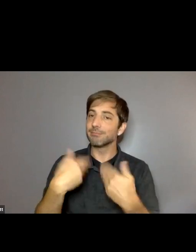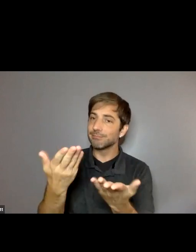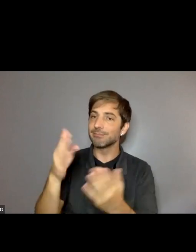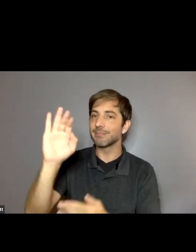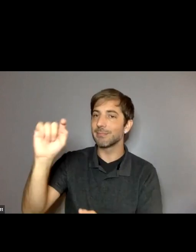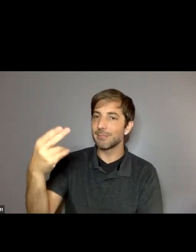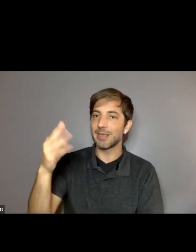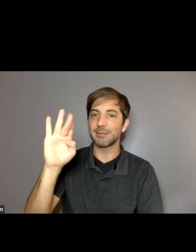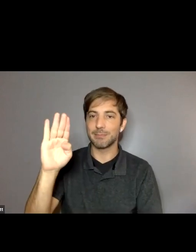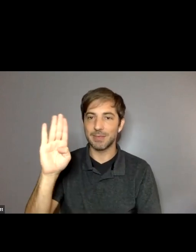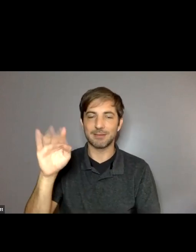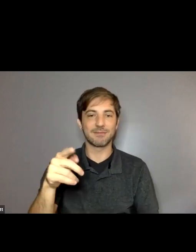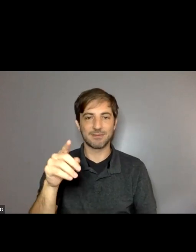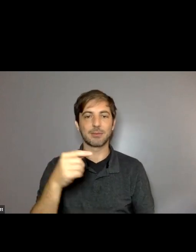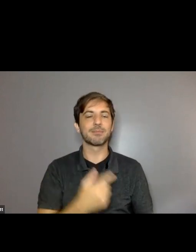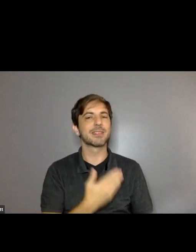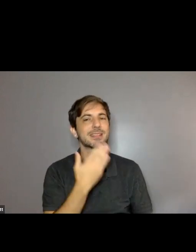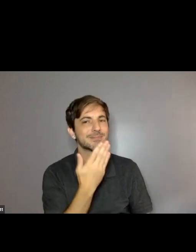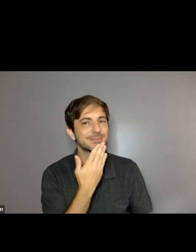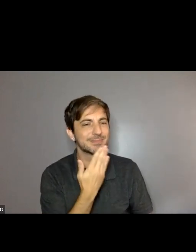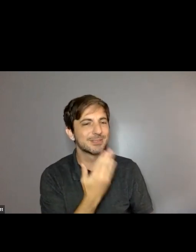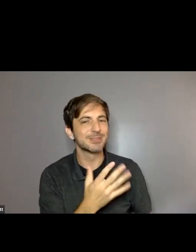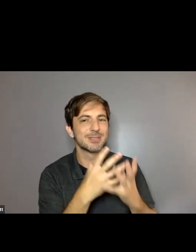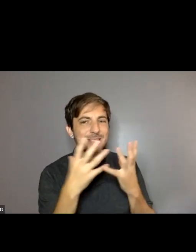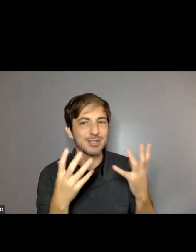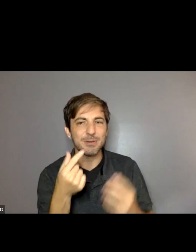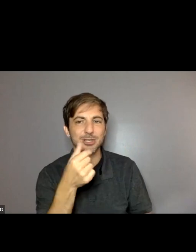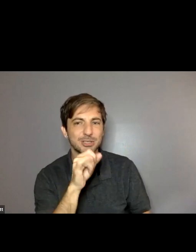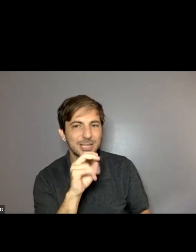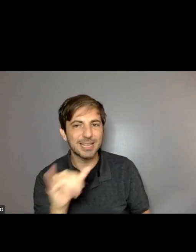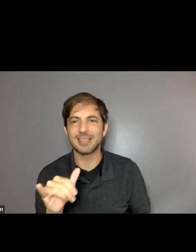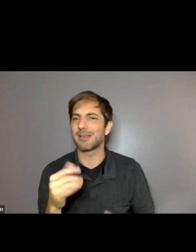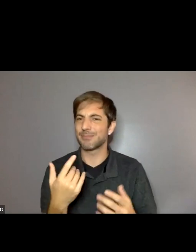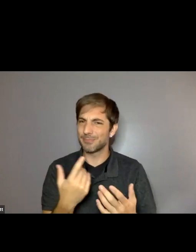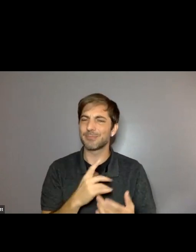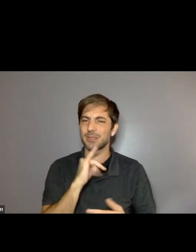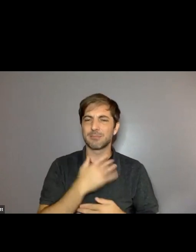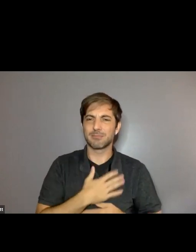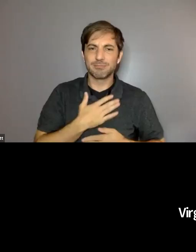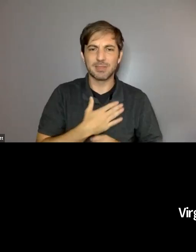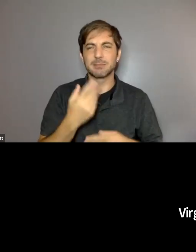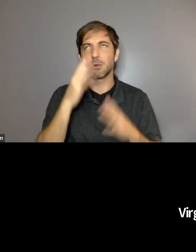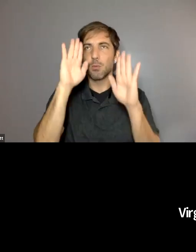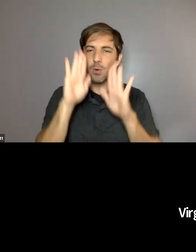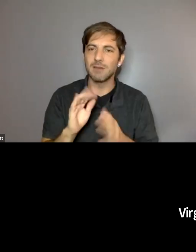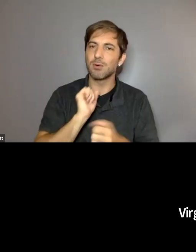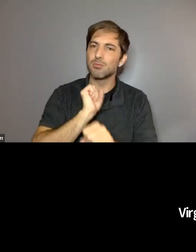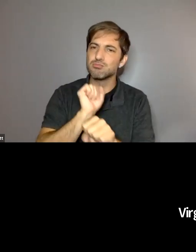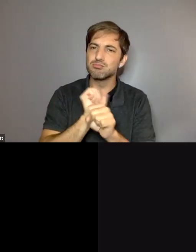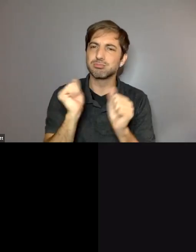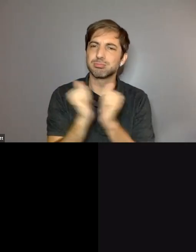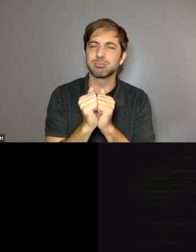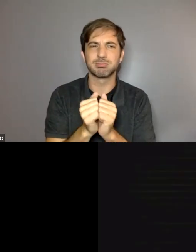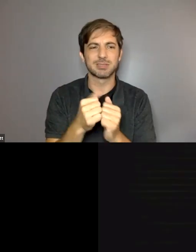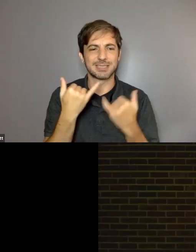Thank you so much, Jenny. I am so happy to be here and thank you for the warm welcome. It's been wonderful working with you in my almost